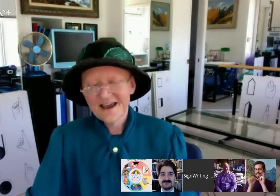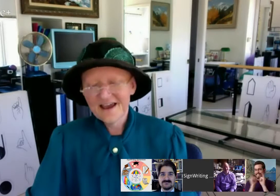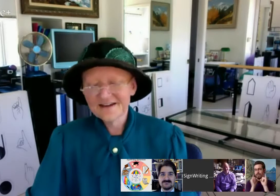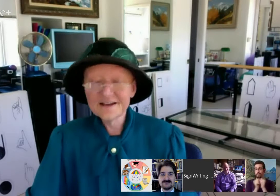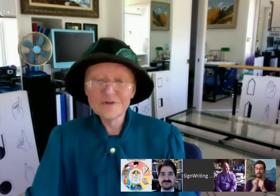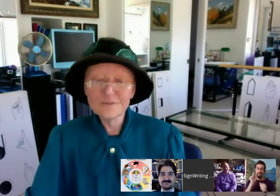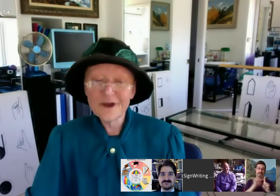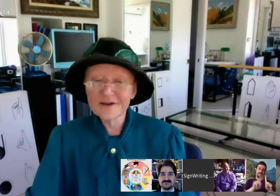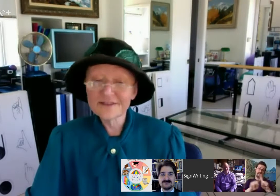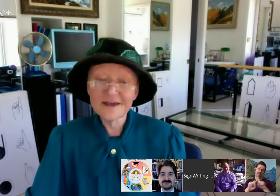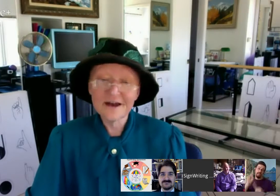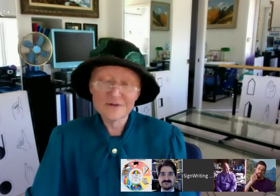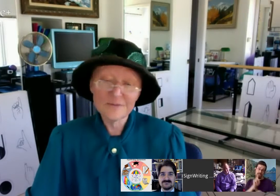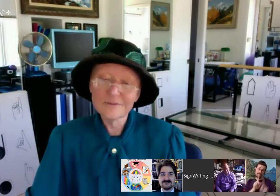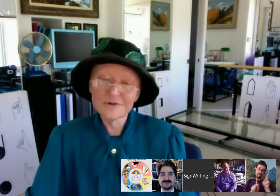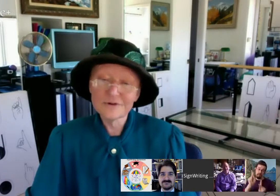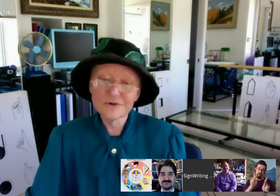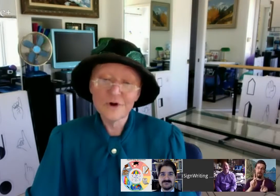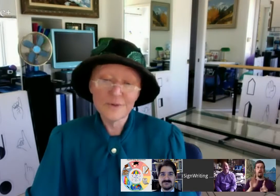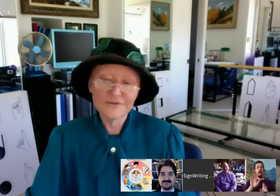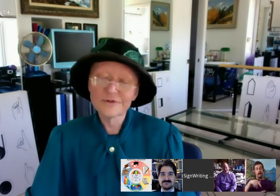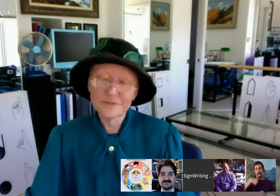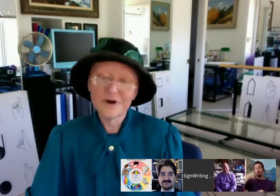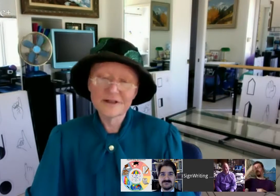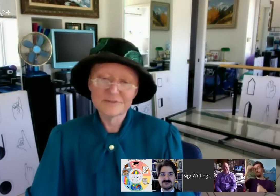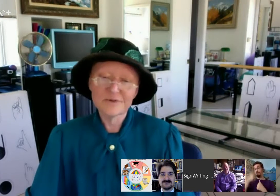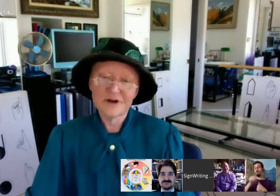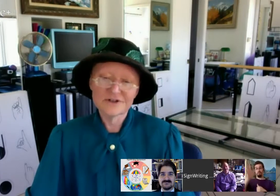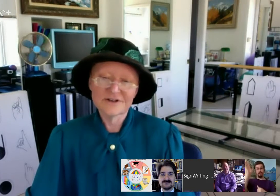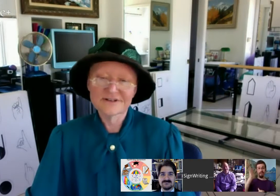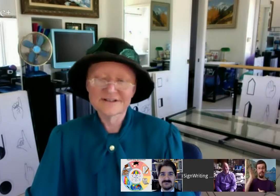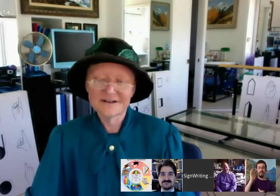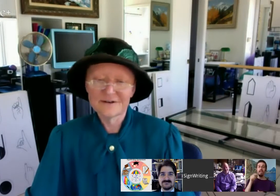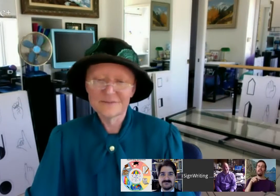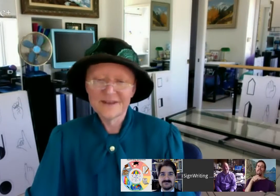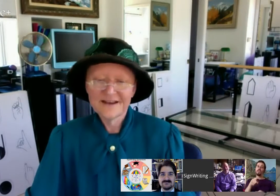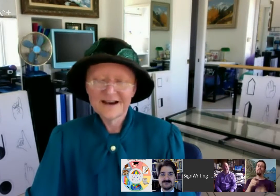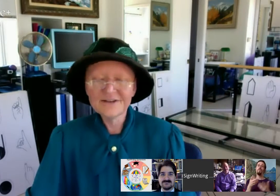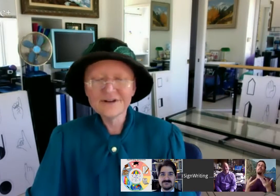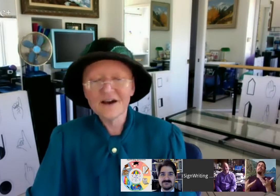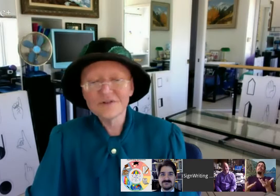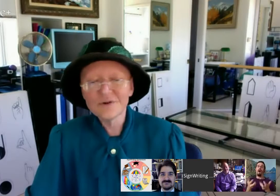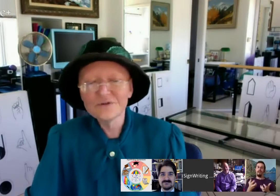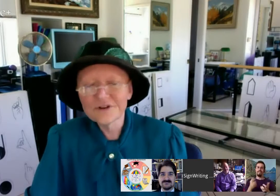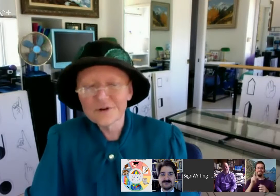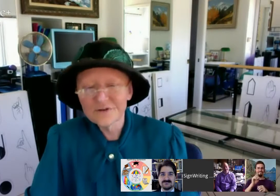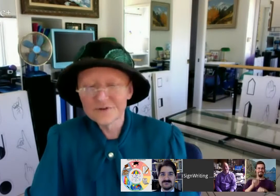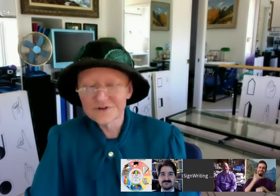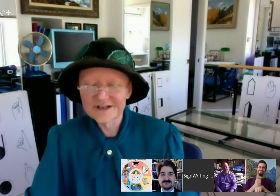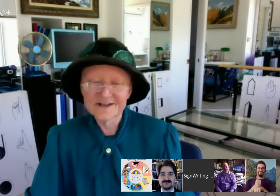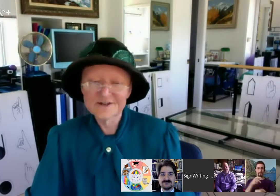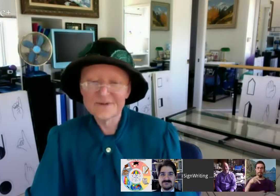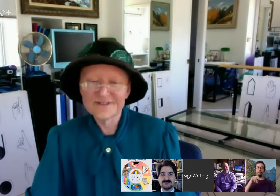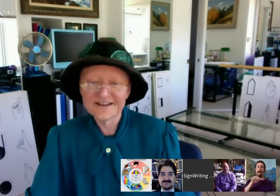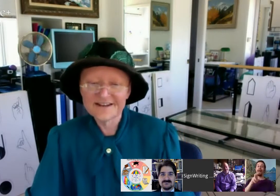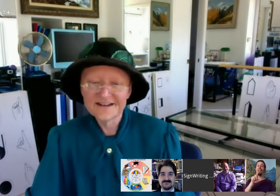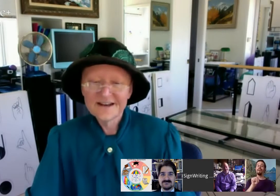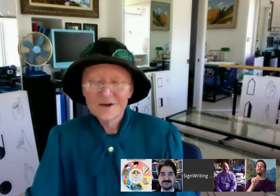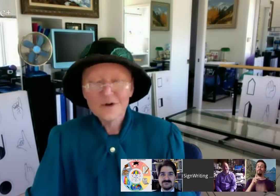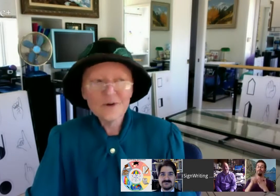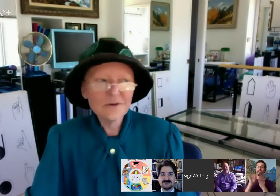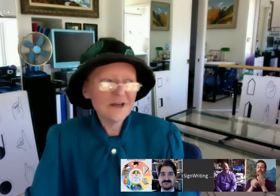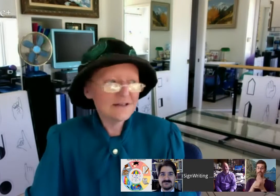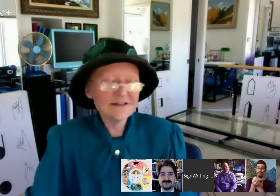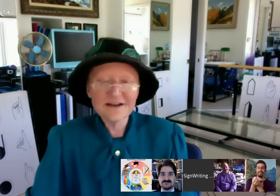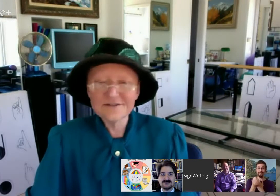us. And even back then, I remember you were hoping for a pilot project. I even have an old video of you telling us about